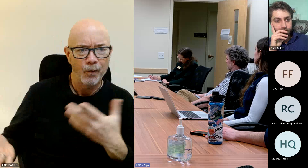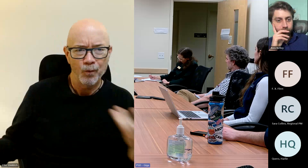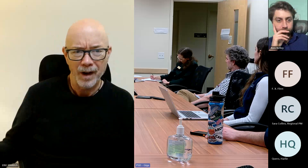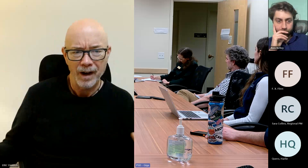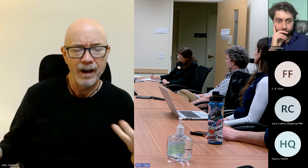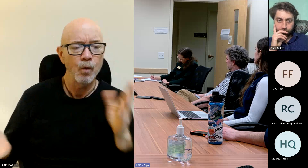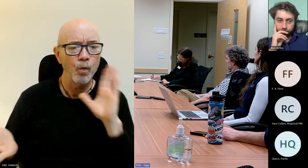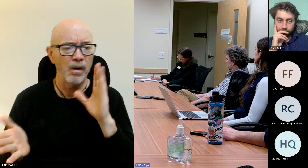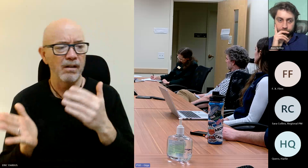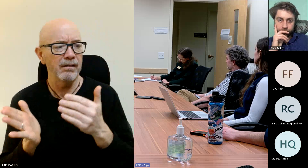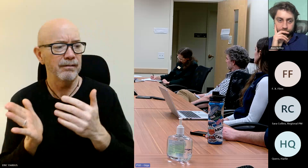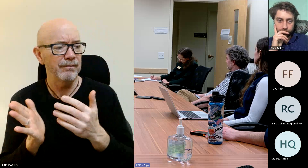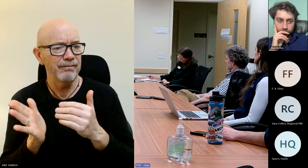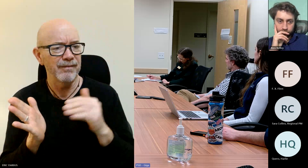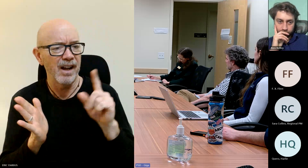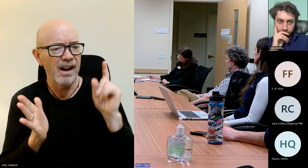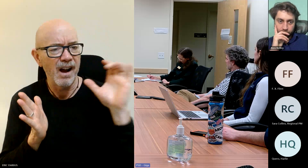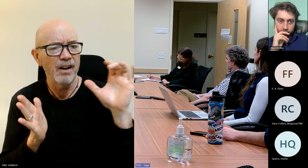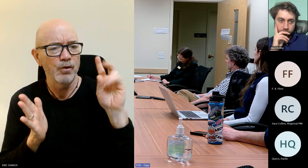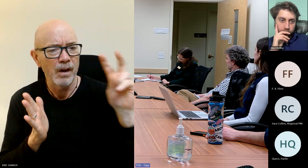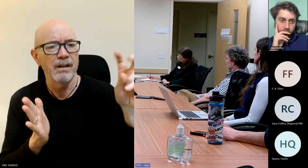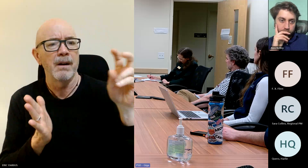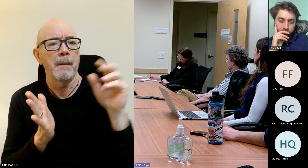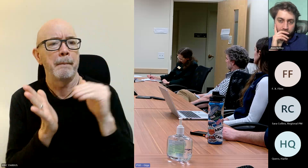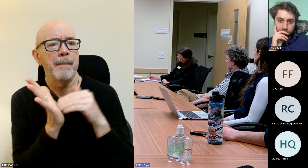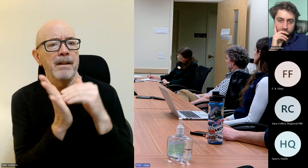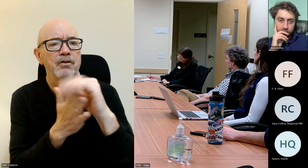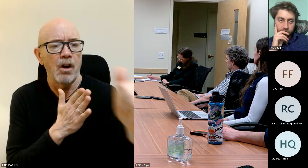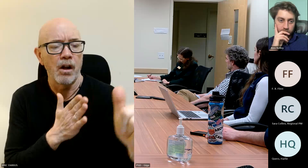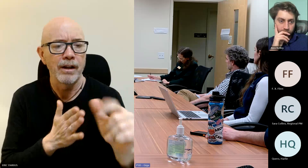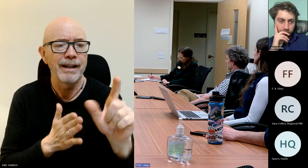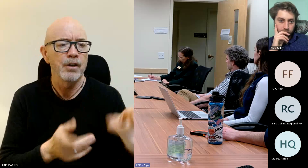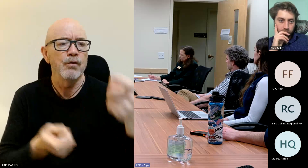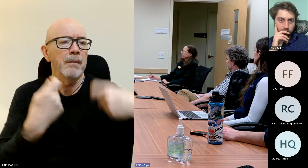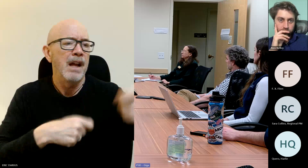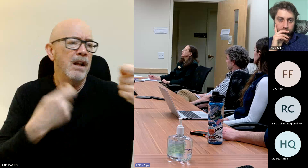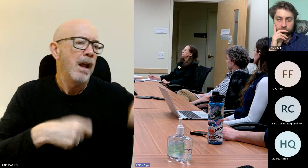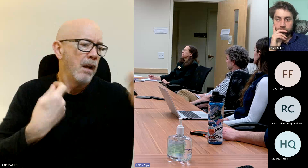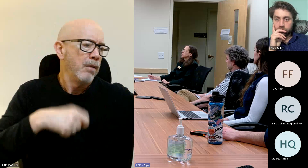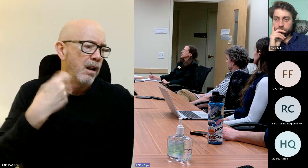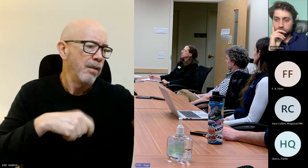every portable radio of every first responder and every vehicle radio that are